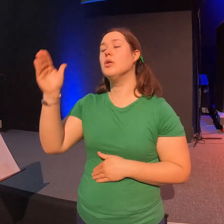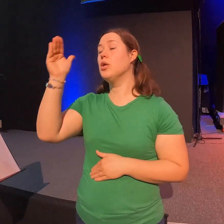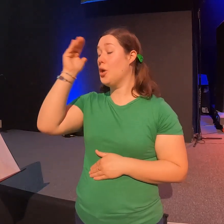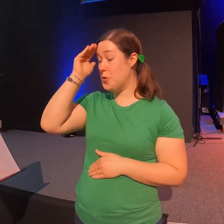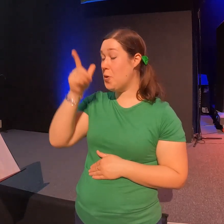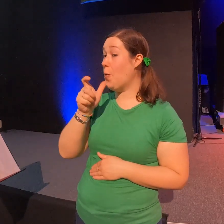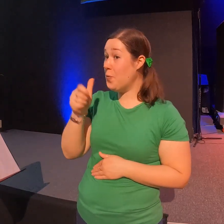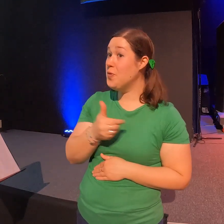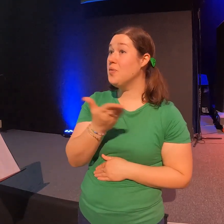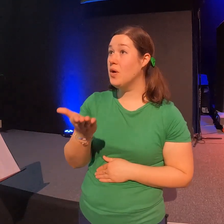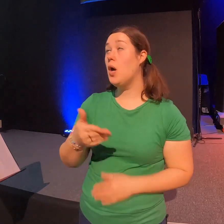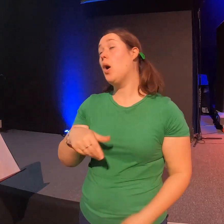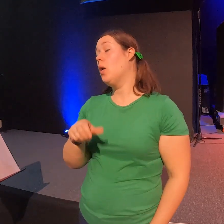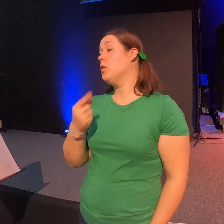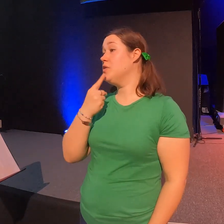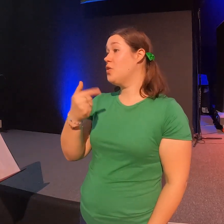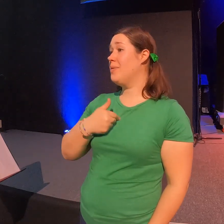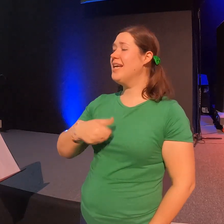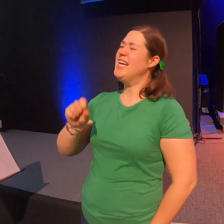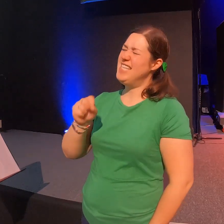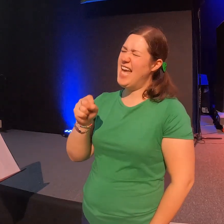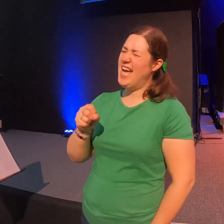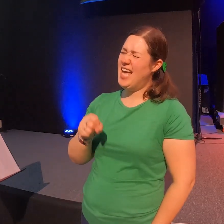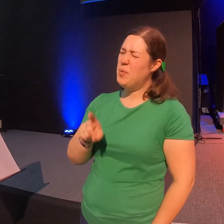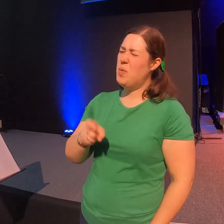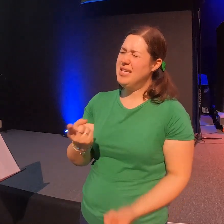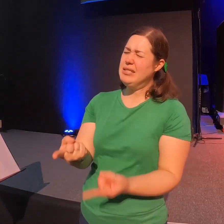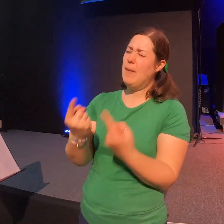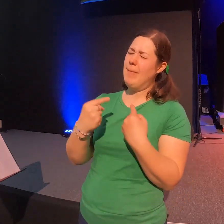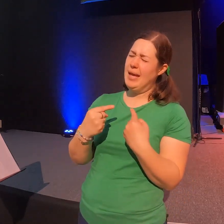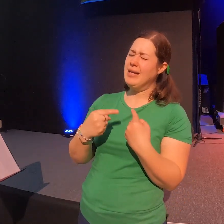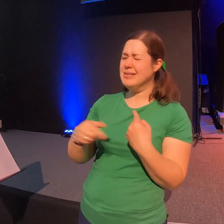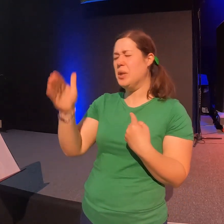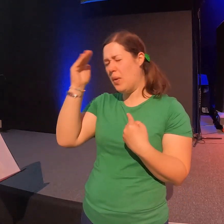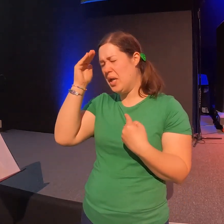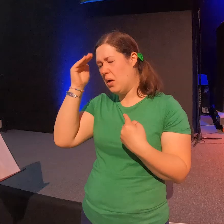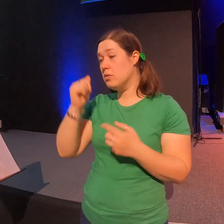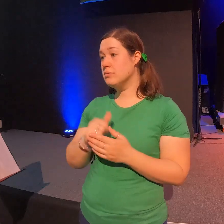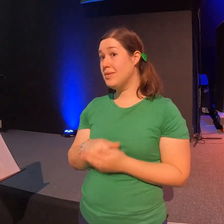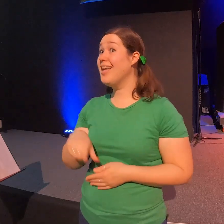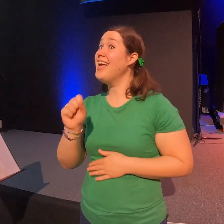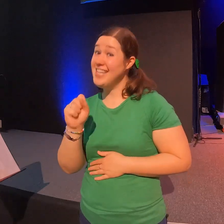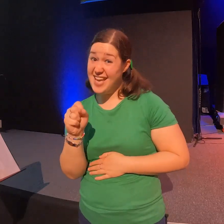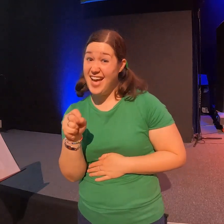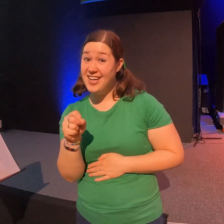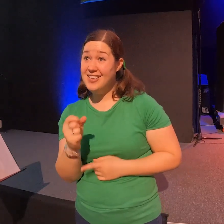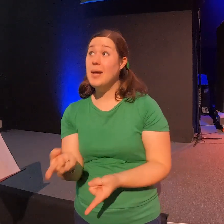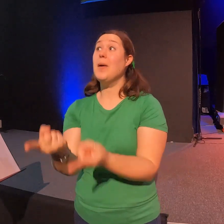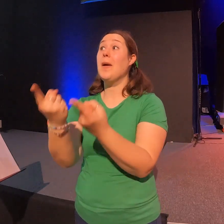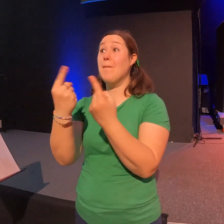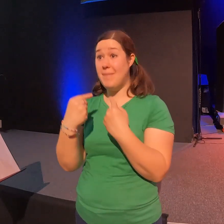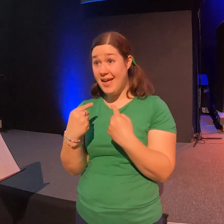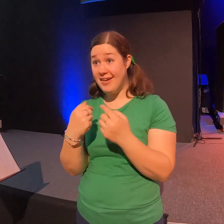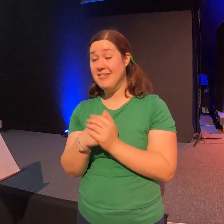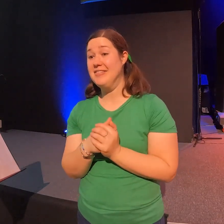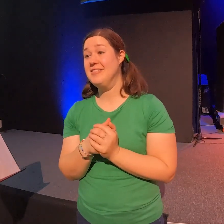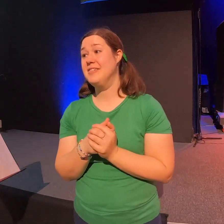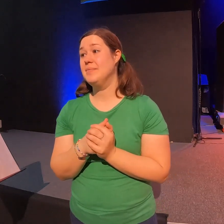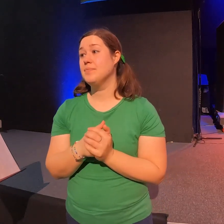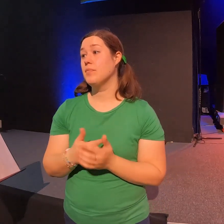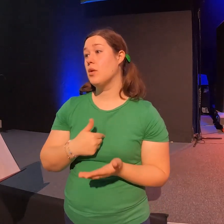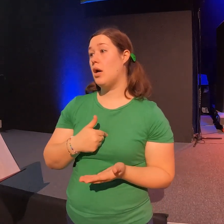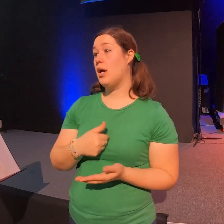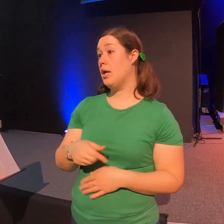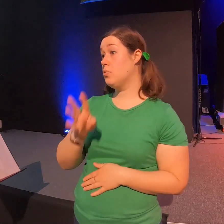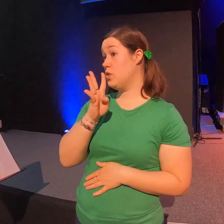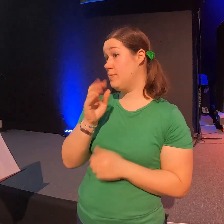back. You know you need to. You know you miss it. I mean, I was talking with a guy recently in the church who told me